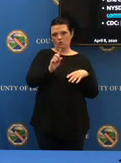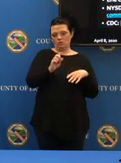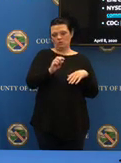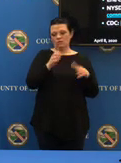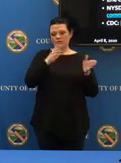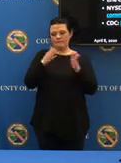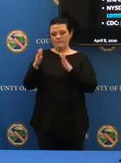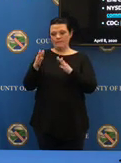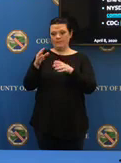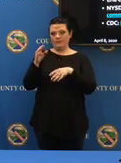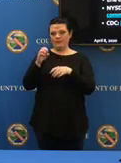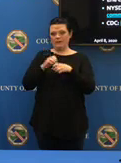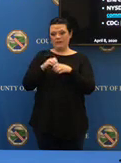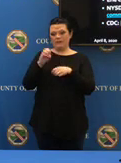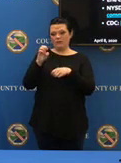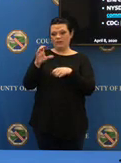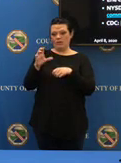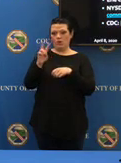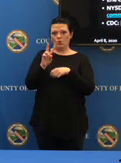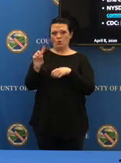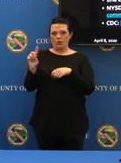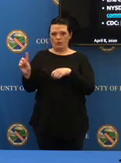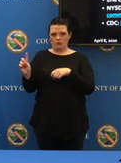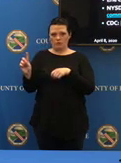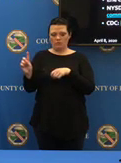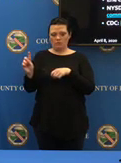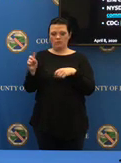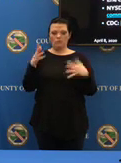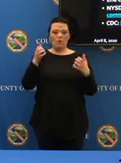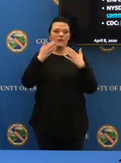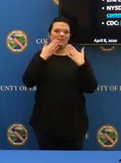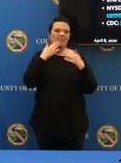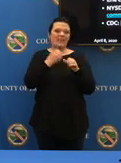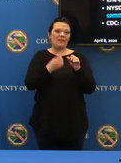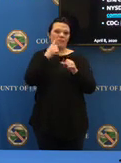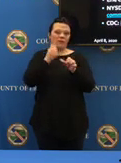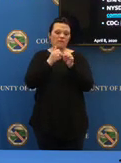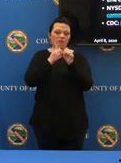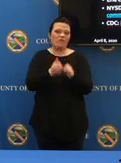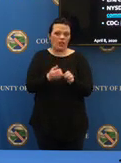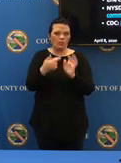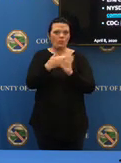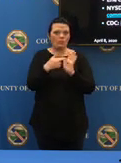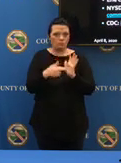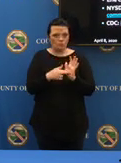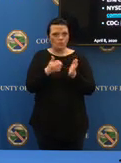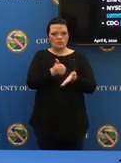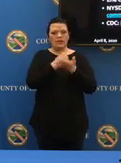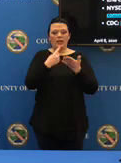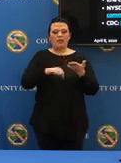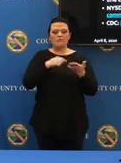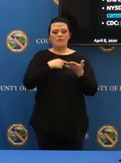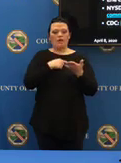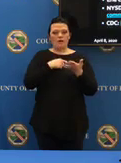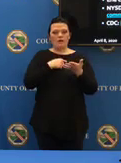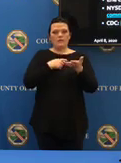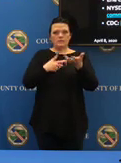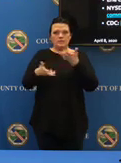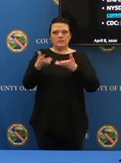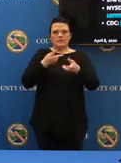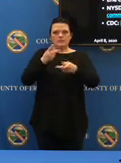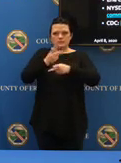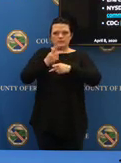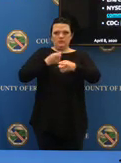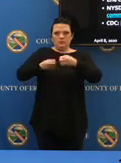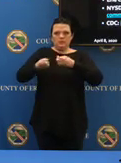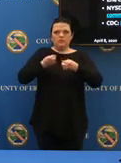the rest of the county, call 211. And I want to thank everyone for following those guidelines. It helps us handle the call flow